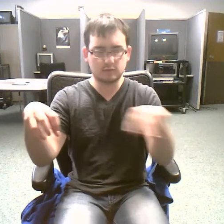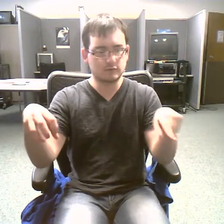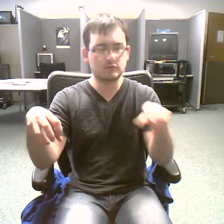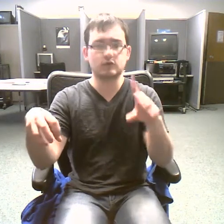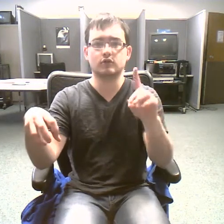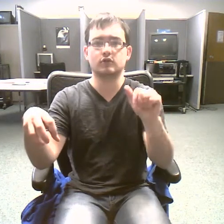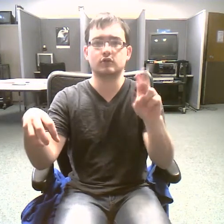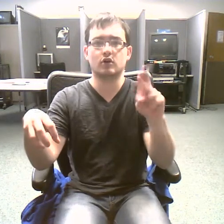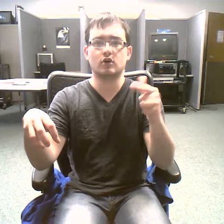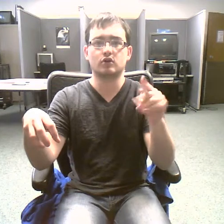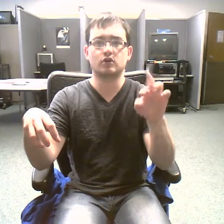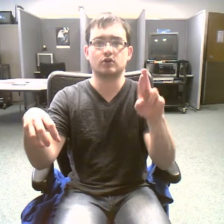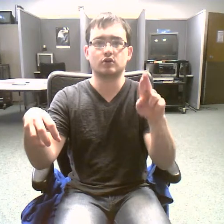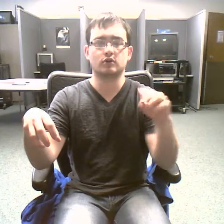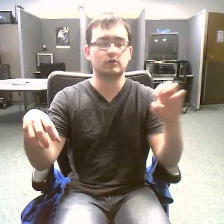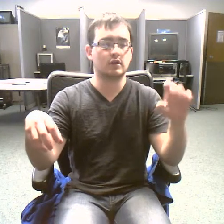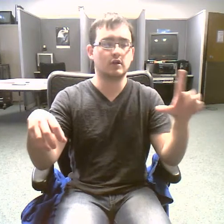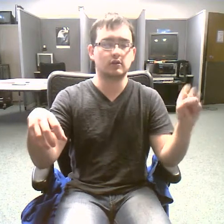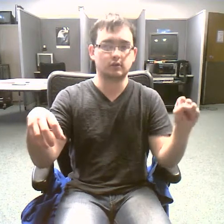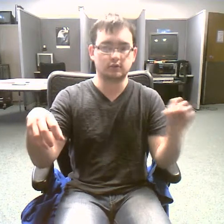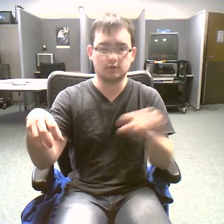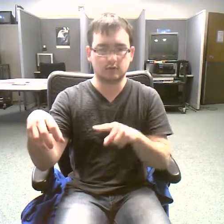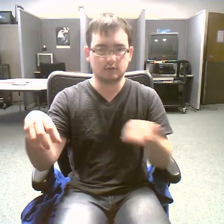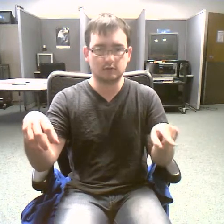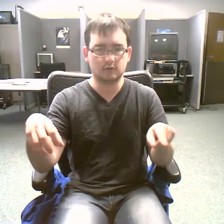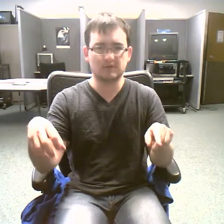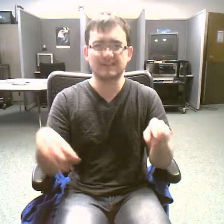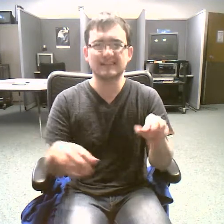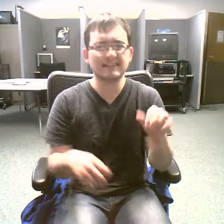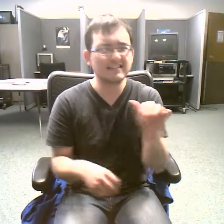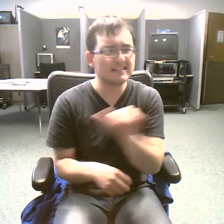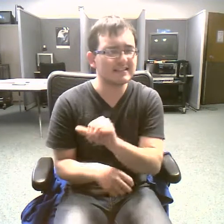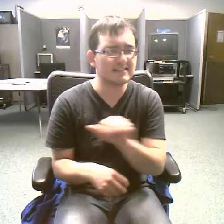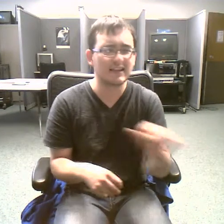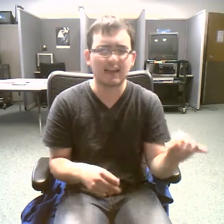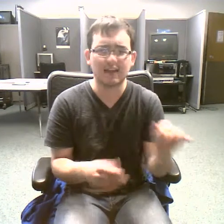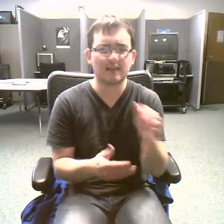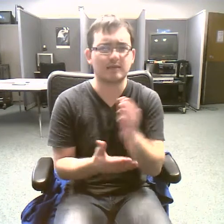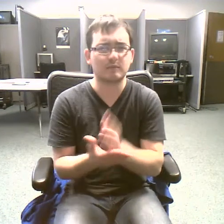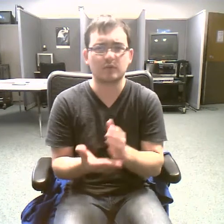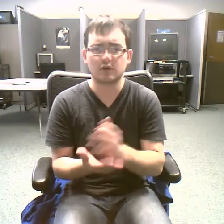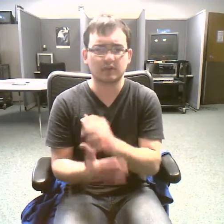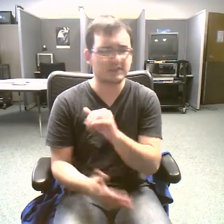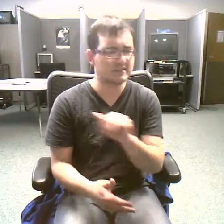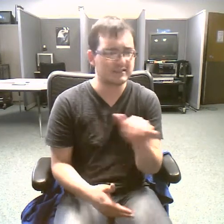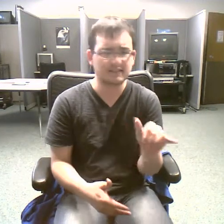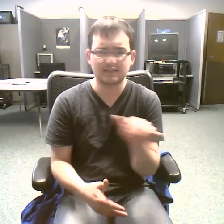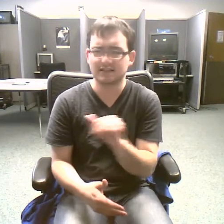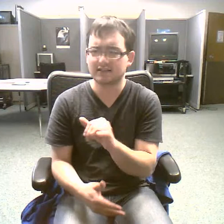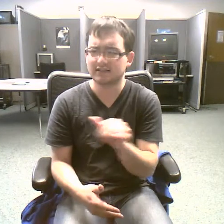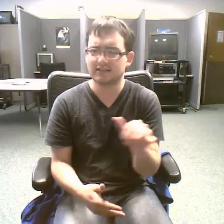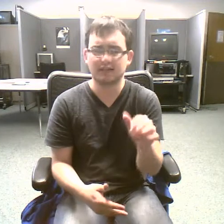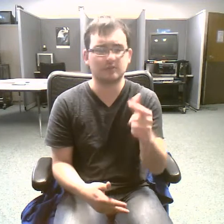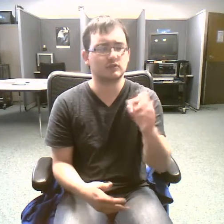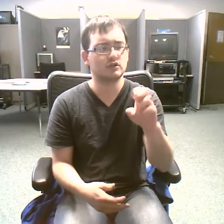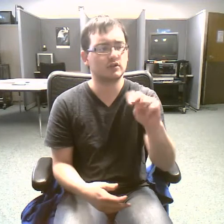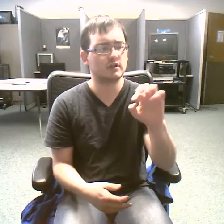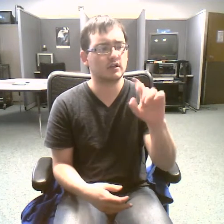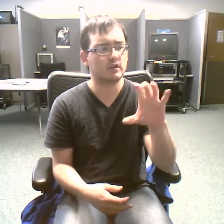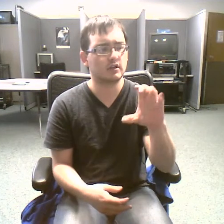D-A-U-G-H-T-E-R, daughter cells, have the same pieces and genetic code. Two identical copies come from one original. You